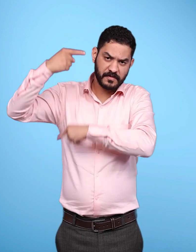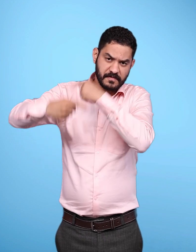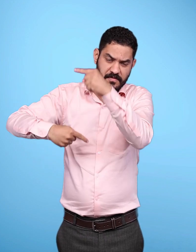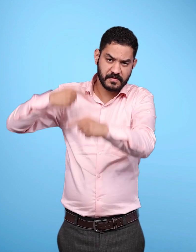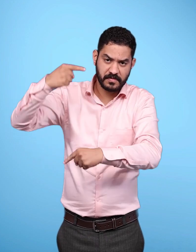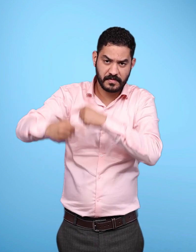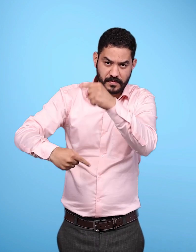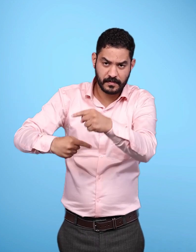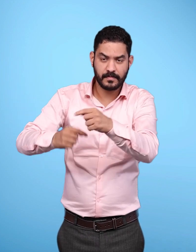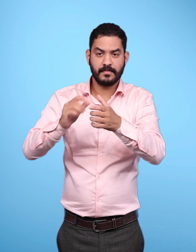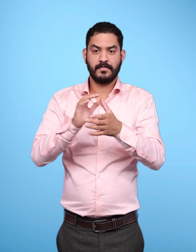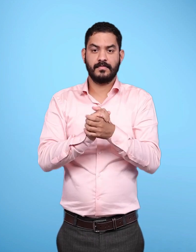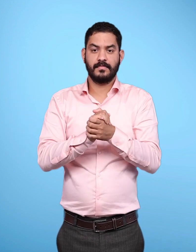genealogy,